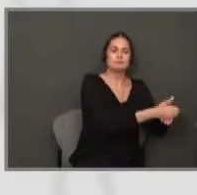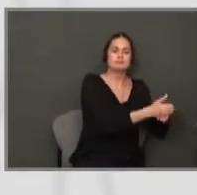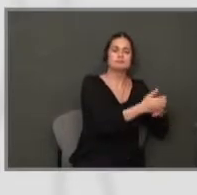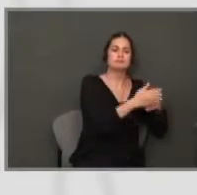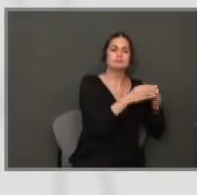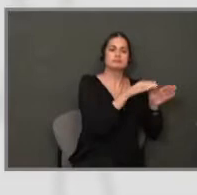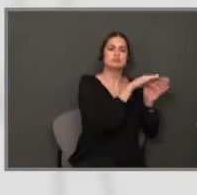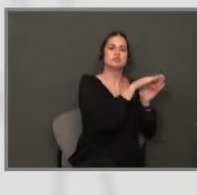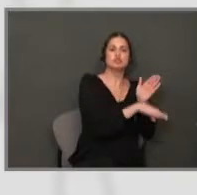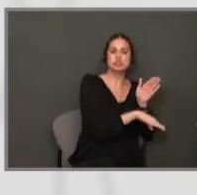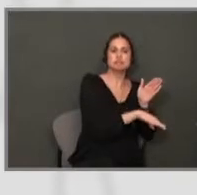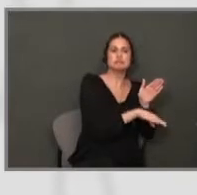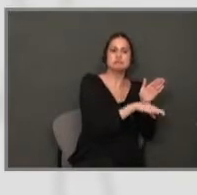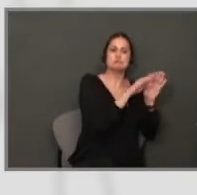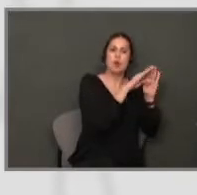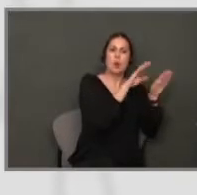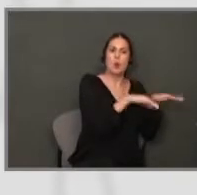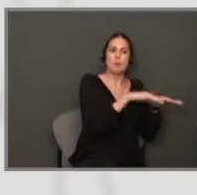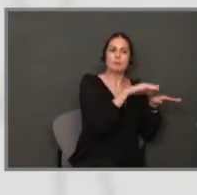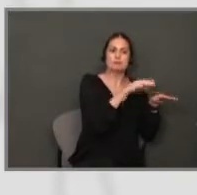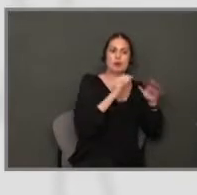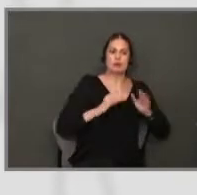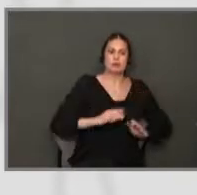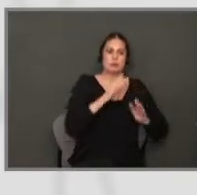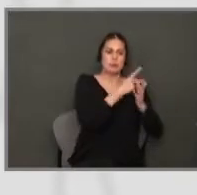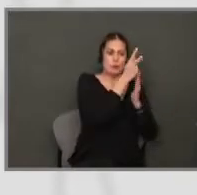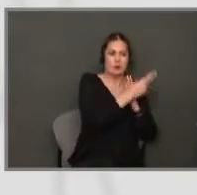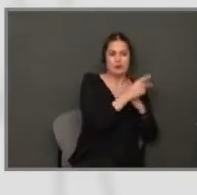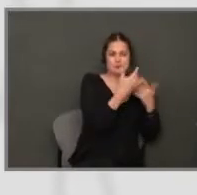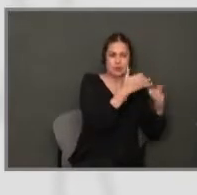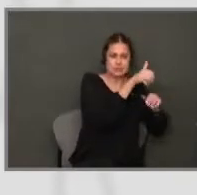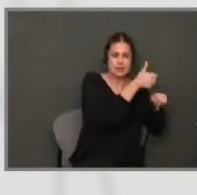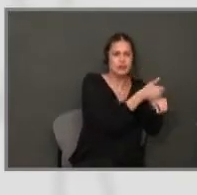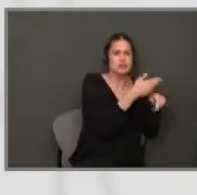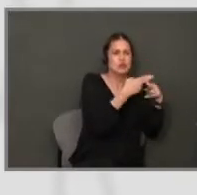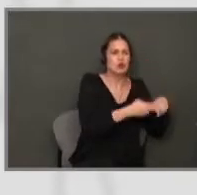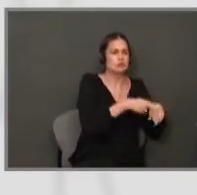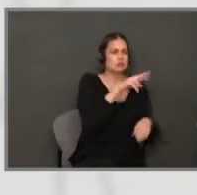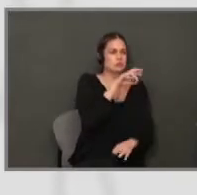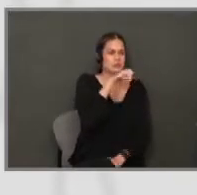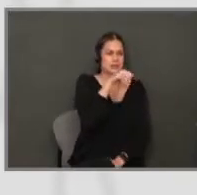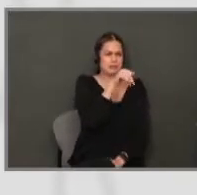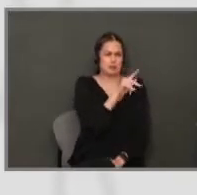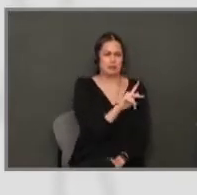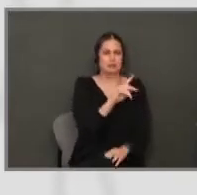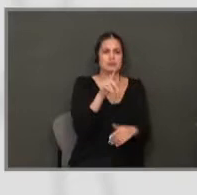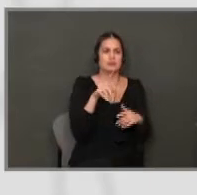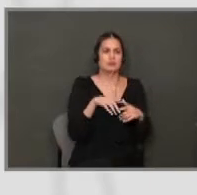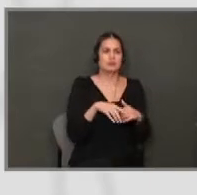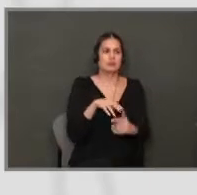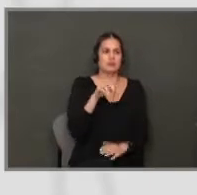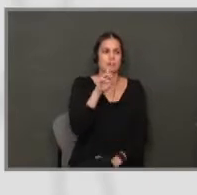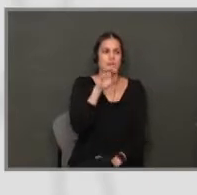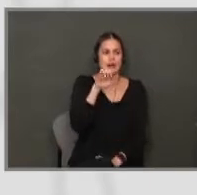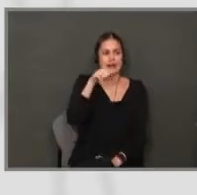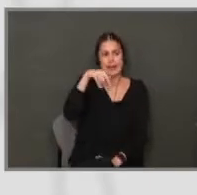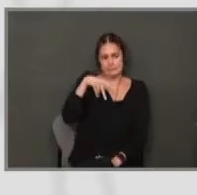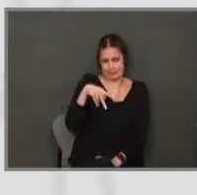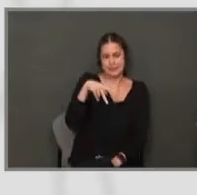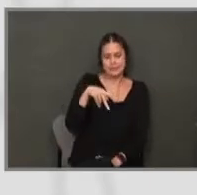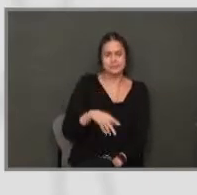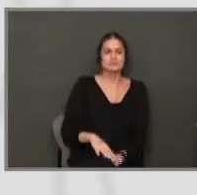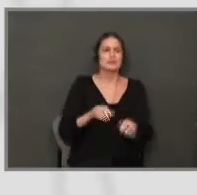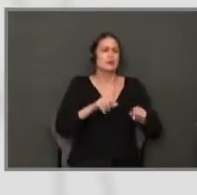assistance program that it's already established. It's called REAP. And it's where folks can go that qualify twice a